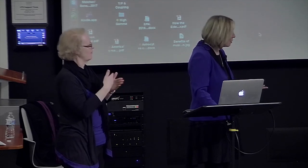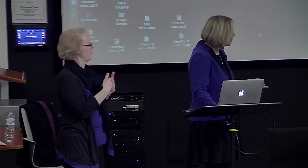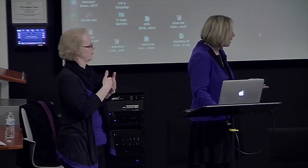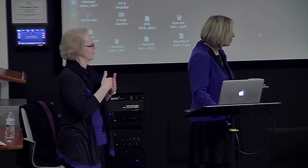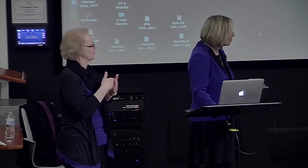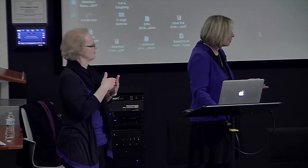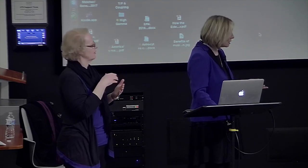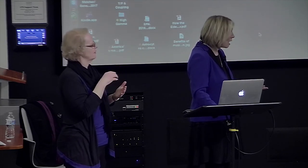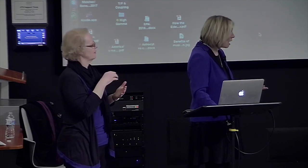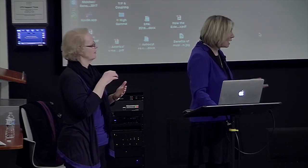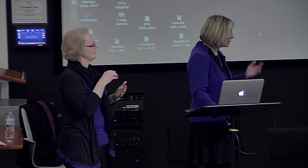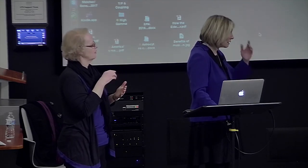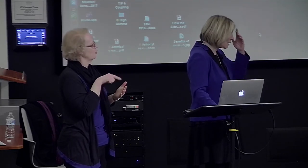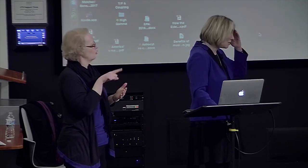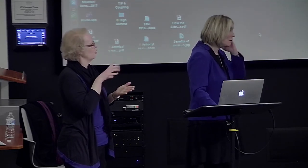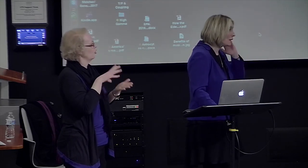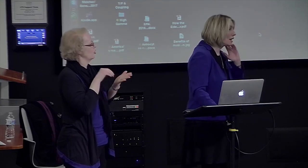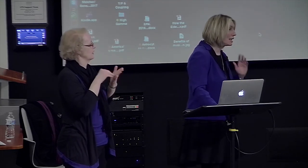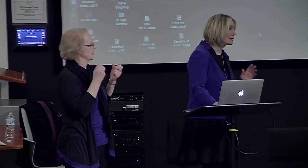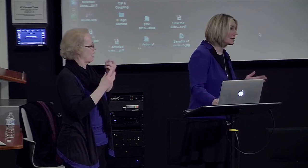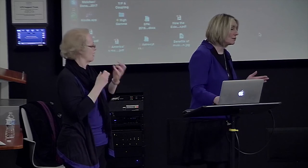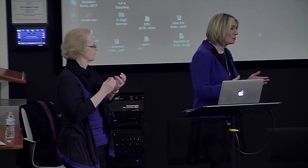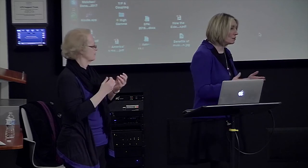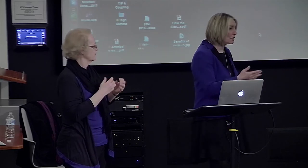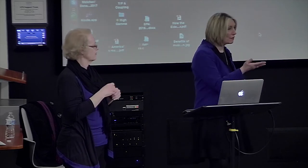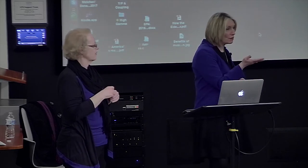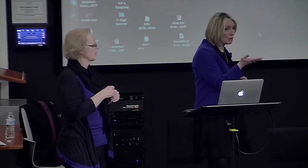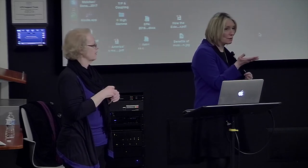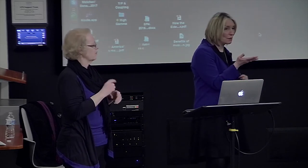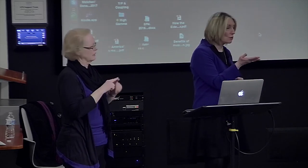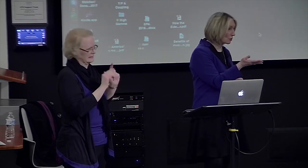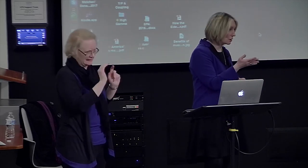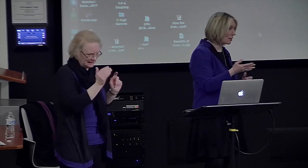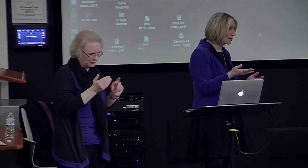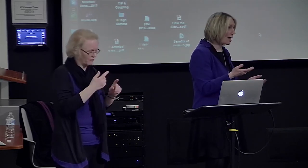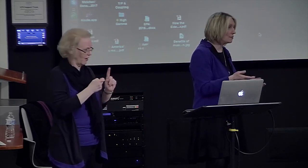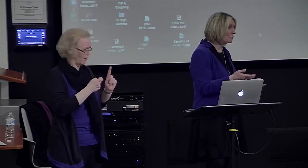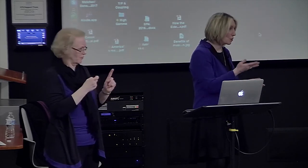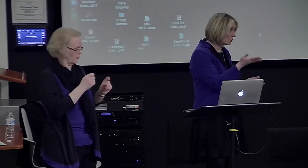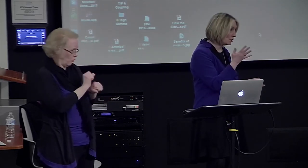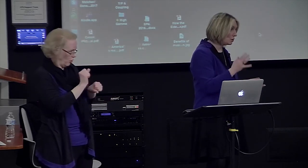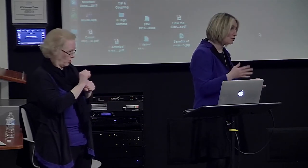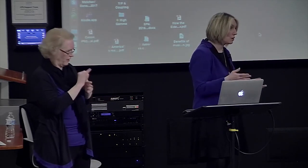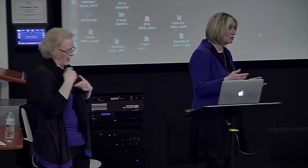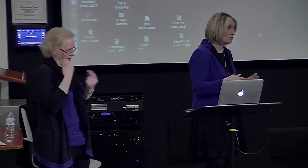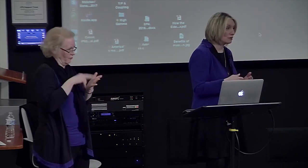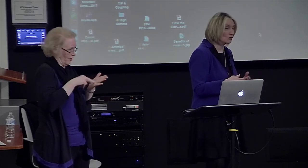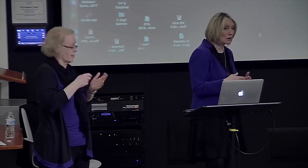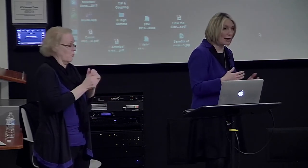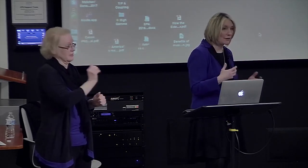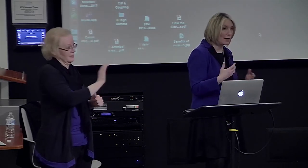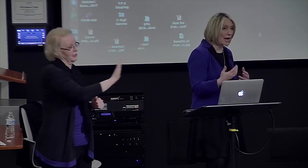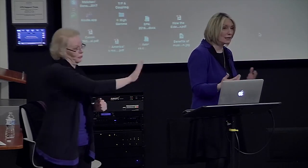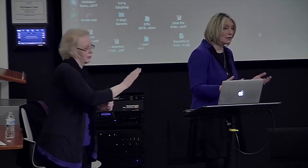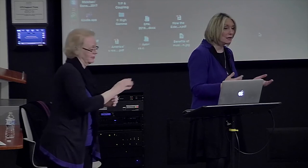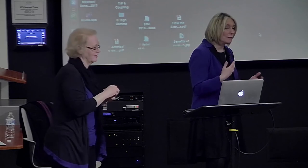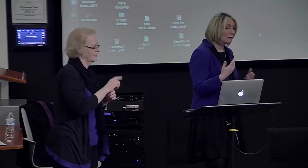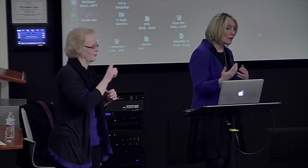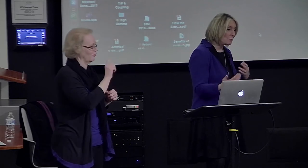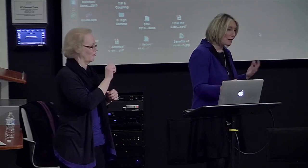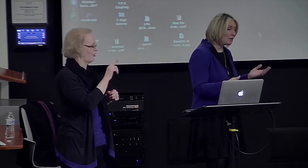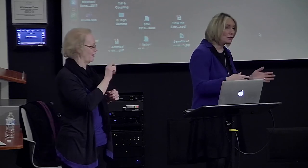babies that are that are learning sign but it seems to me from the work that i've read mostly yours laura ann